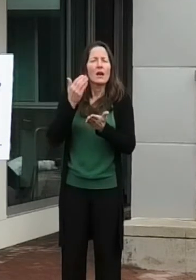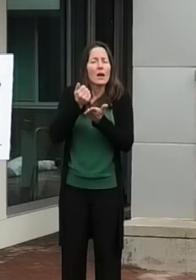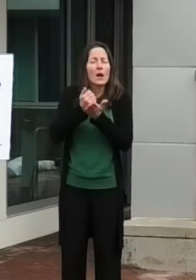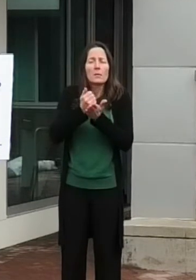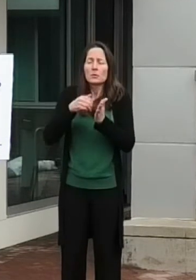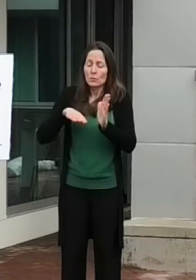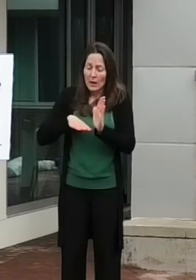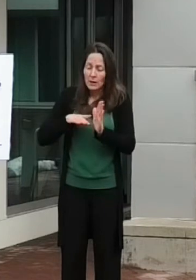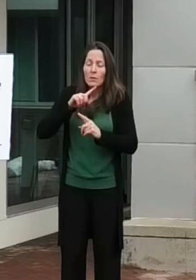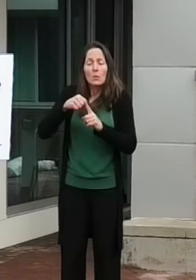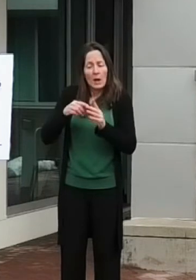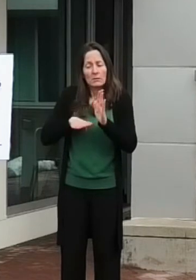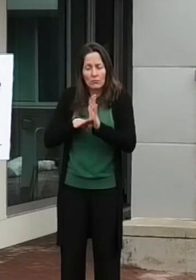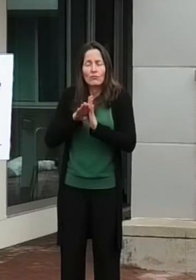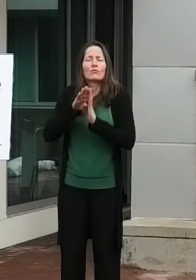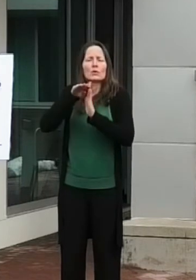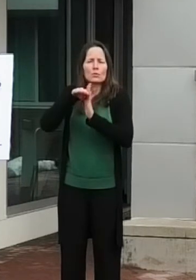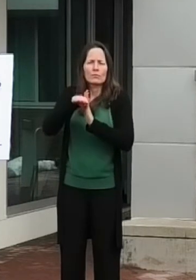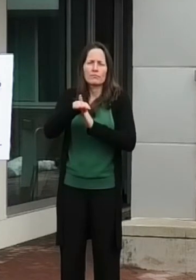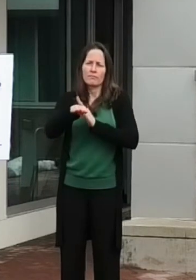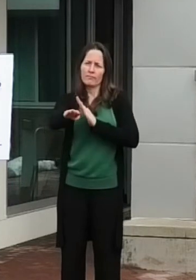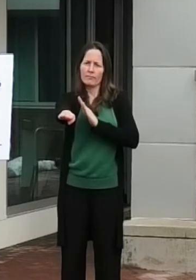Howard County, ultimately saving lives.